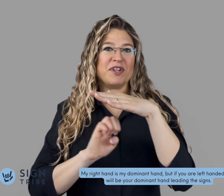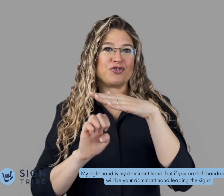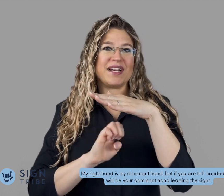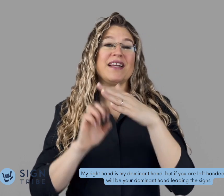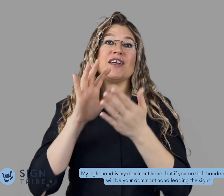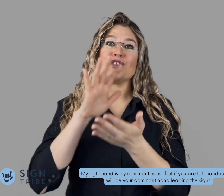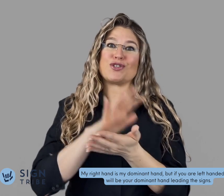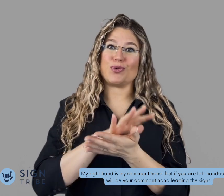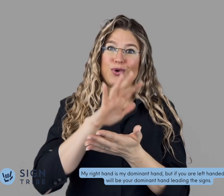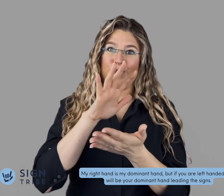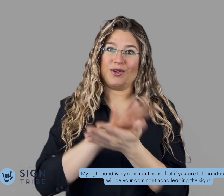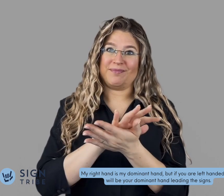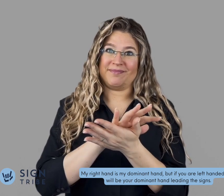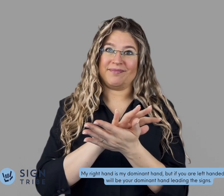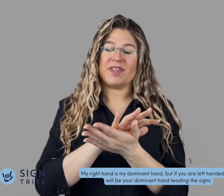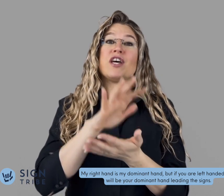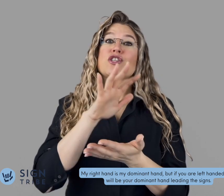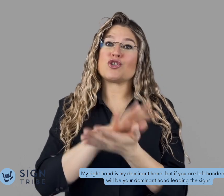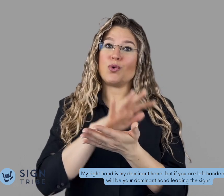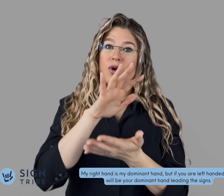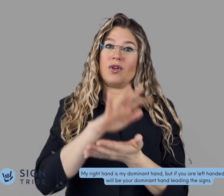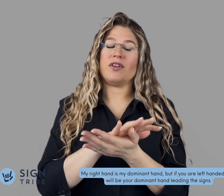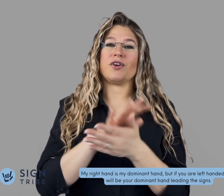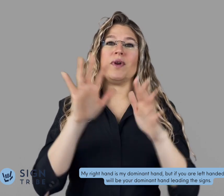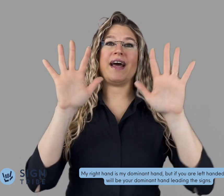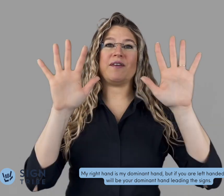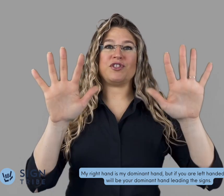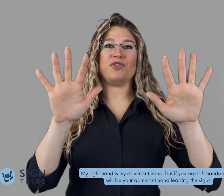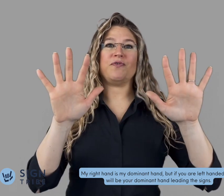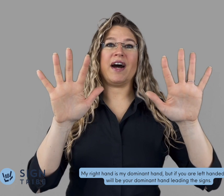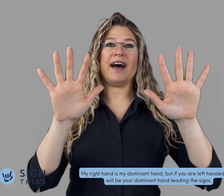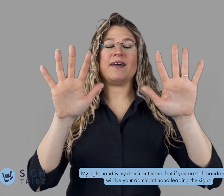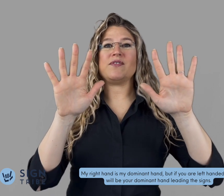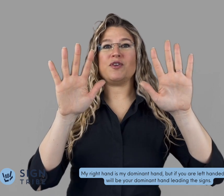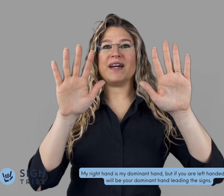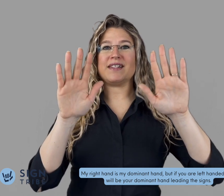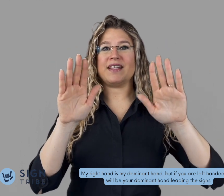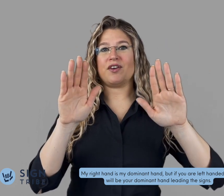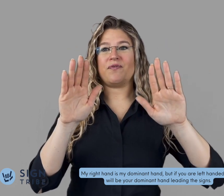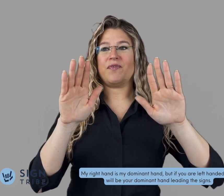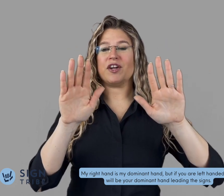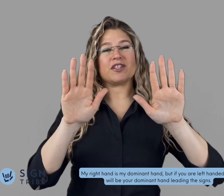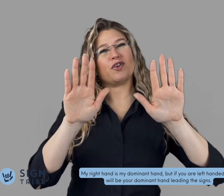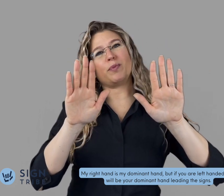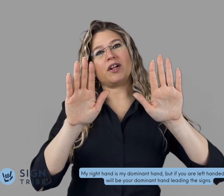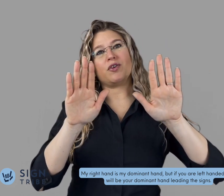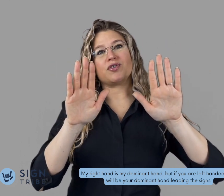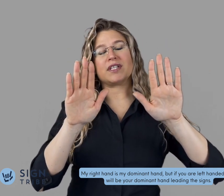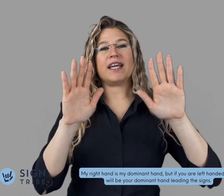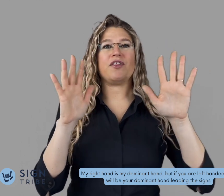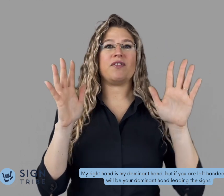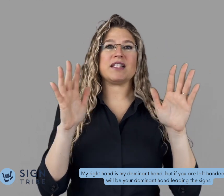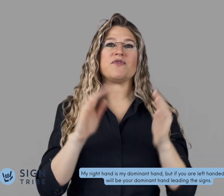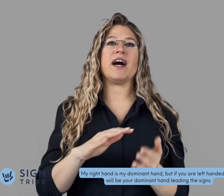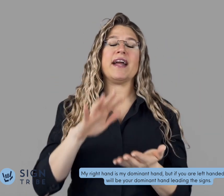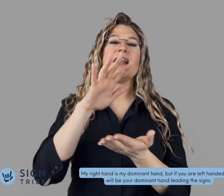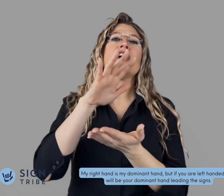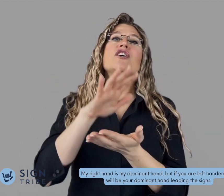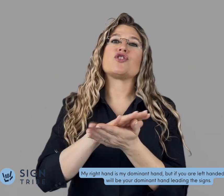Elementary school. School, you're going to have 2 5s. You might see your fingers a little bit closer together. That's fine.